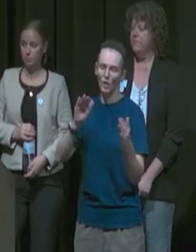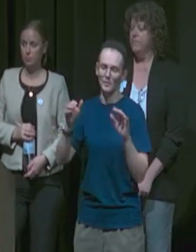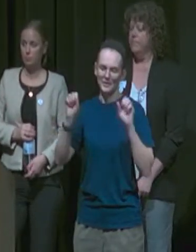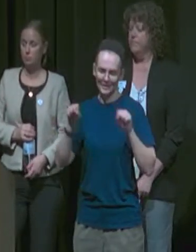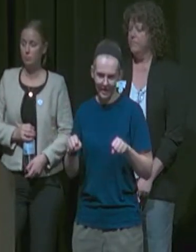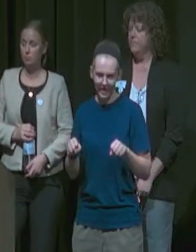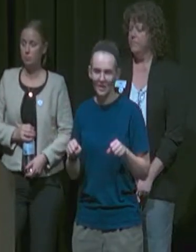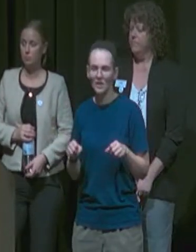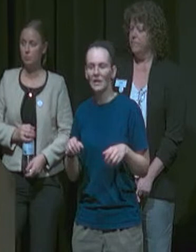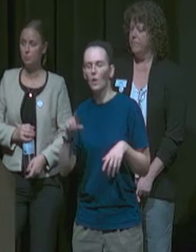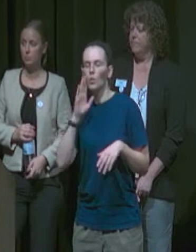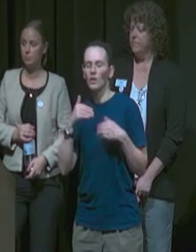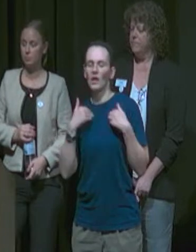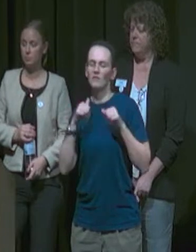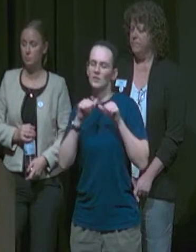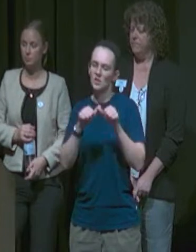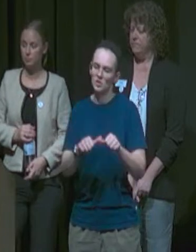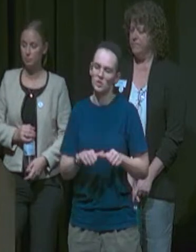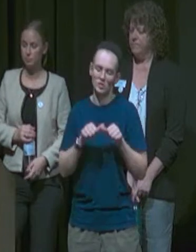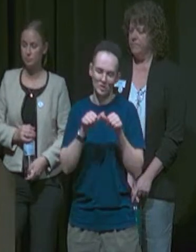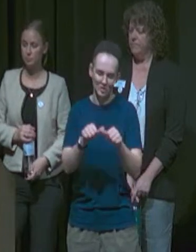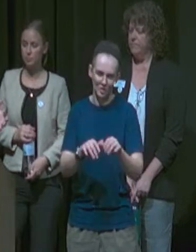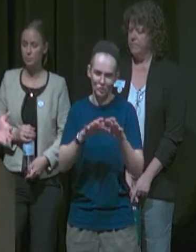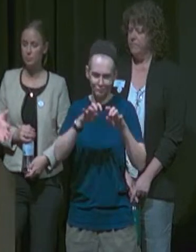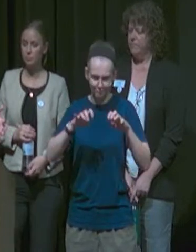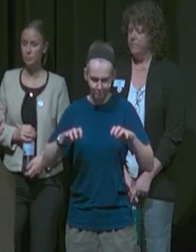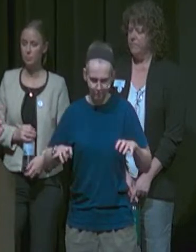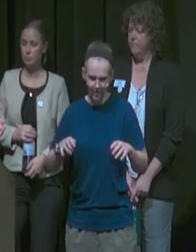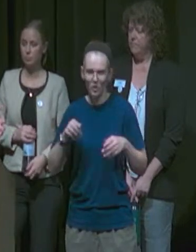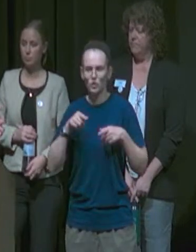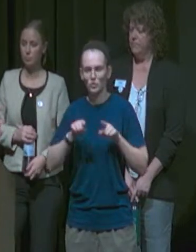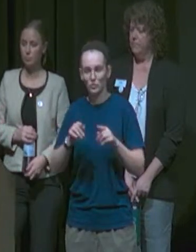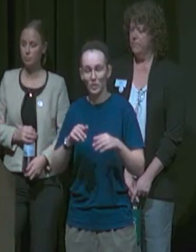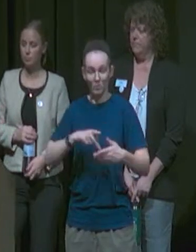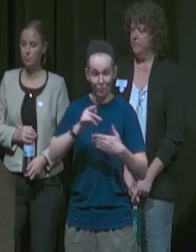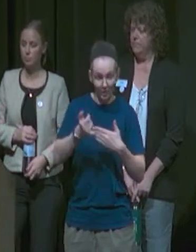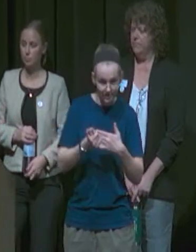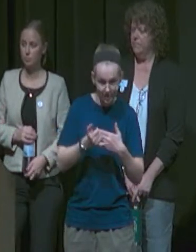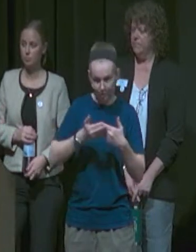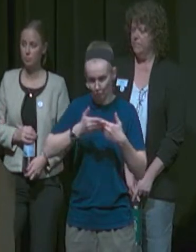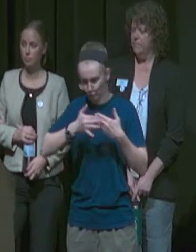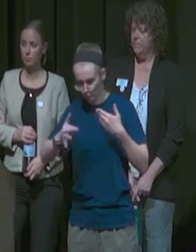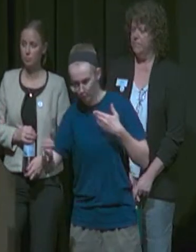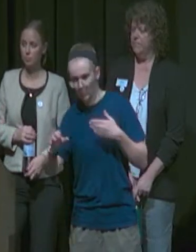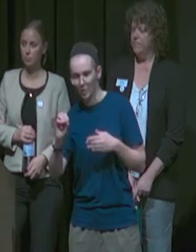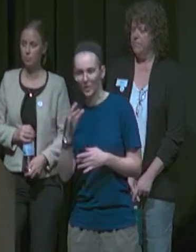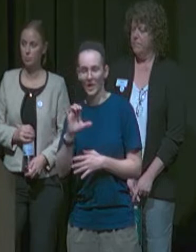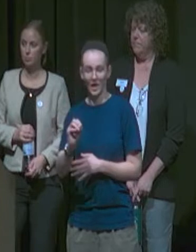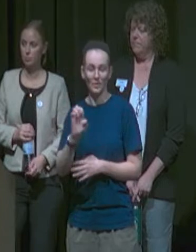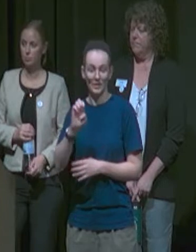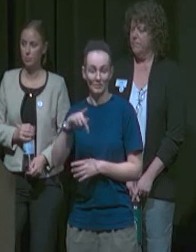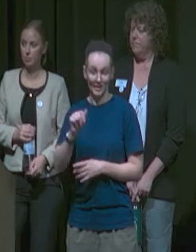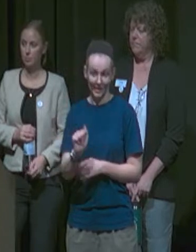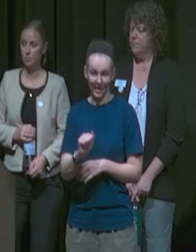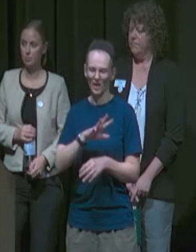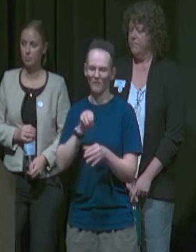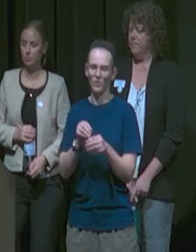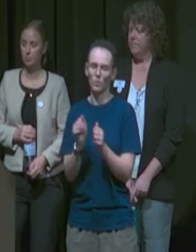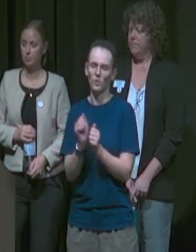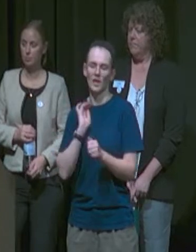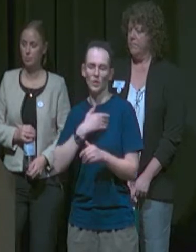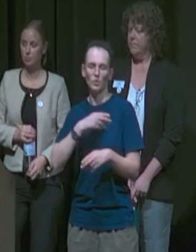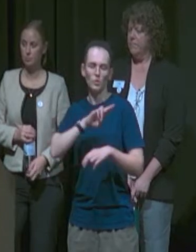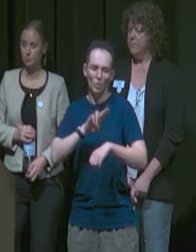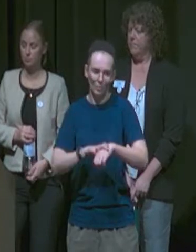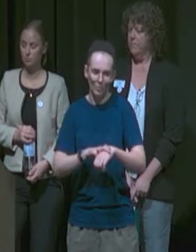be continuous survey work done during the life of this project, and then Ohio EPA, as part of our normal